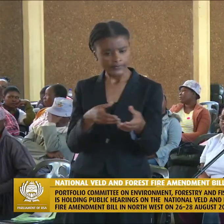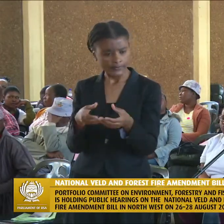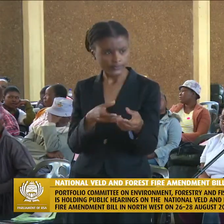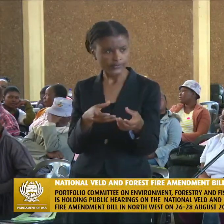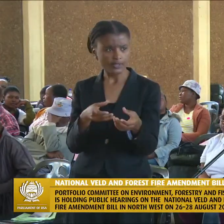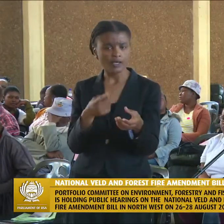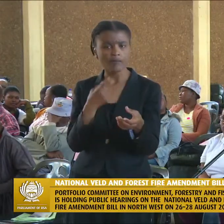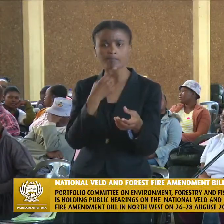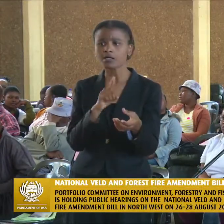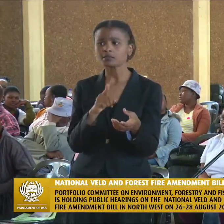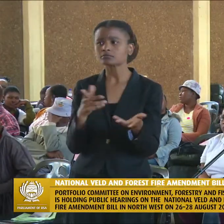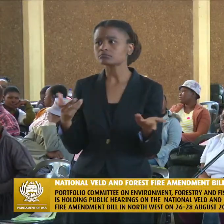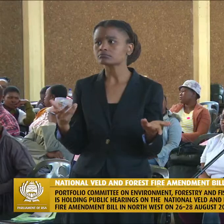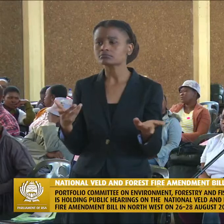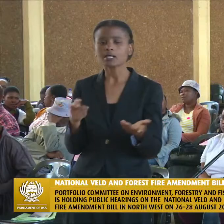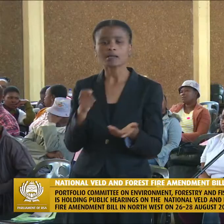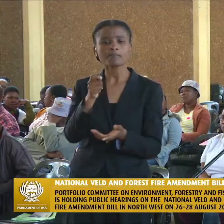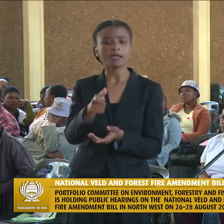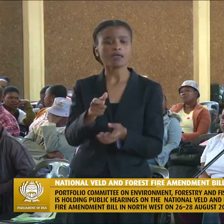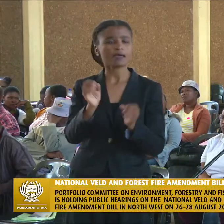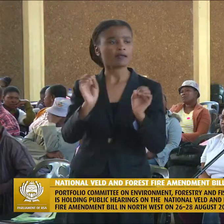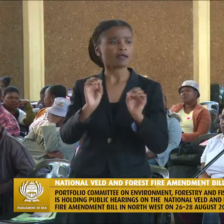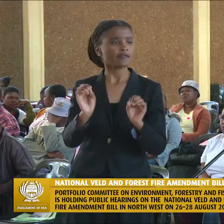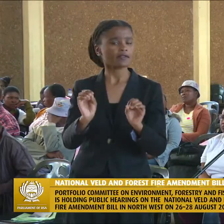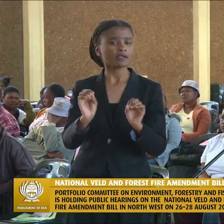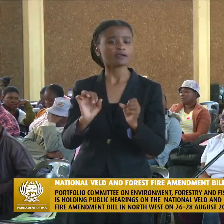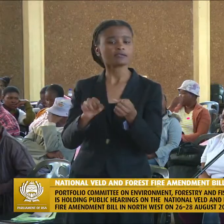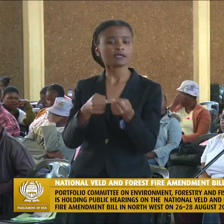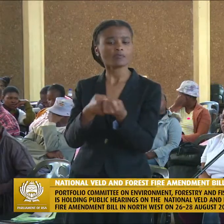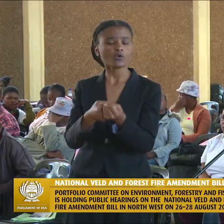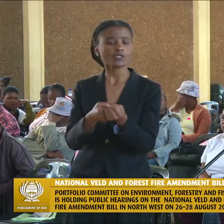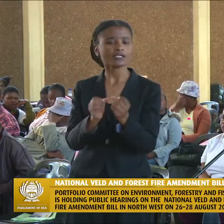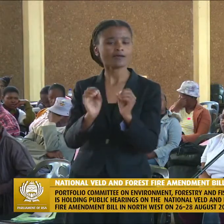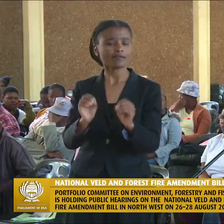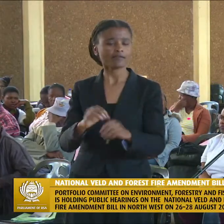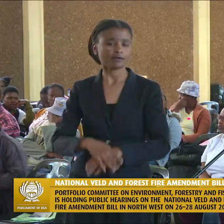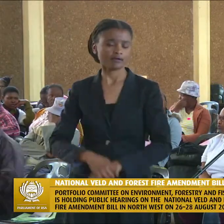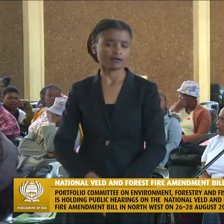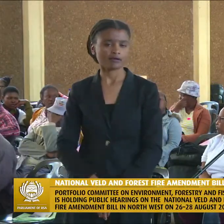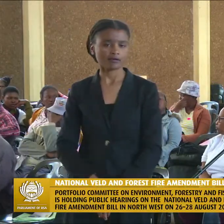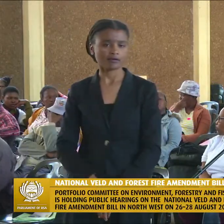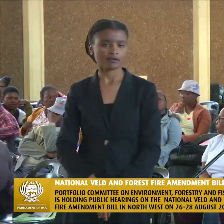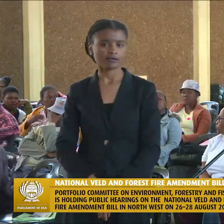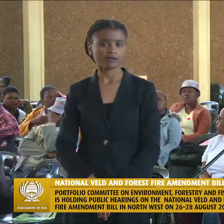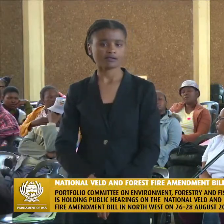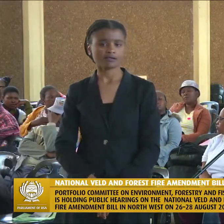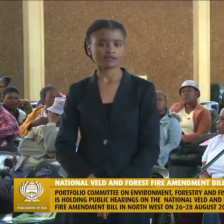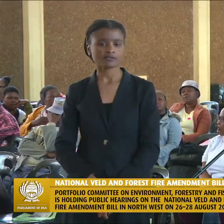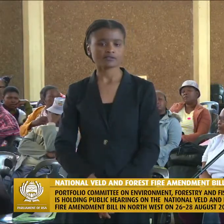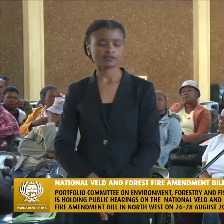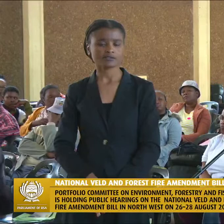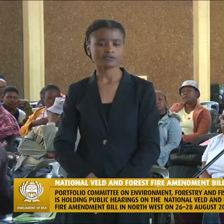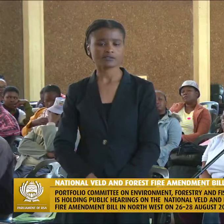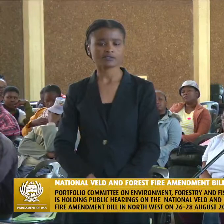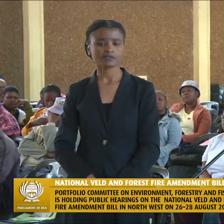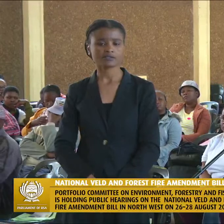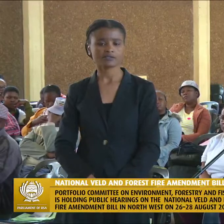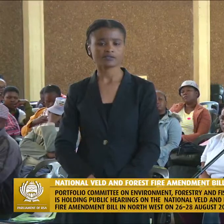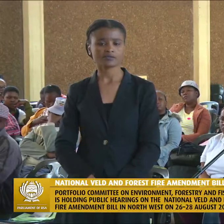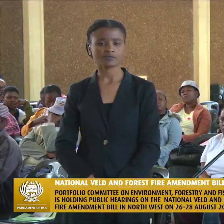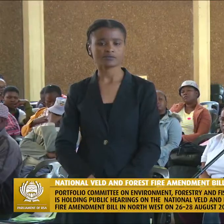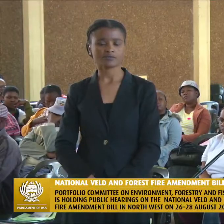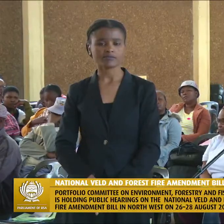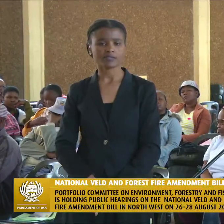young man who told this gathering that they are other training